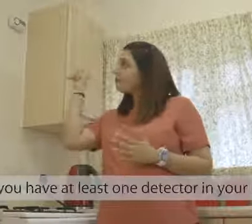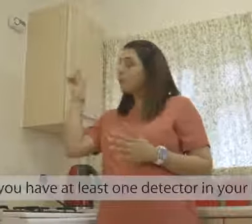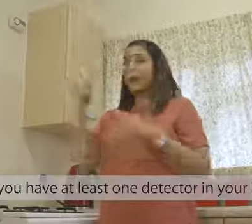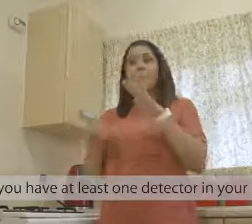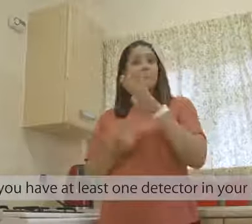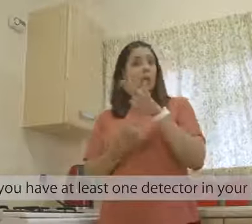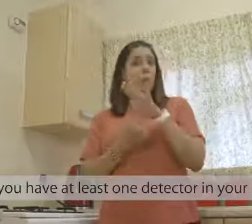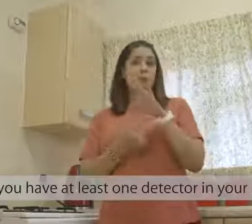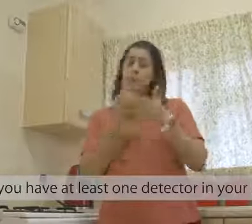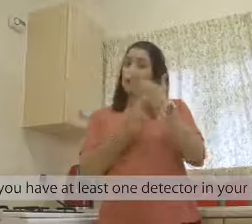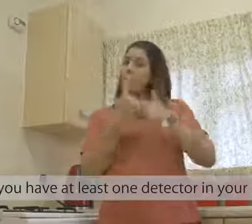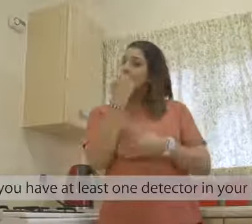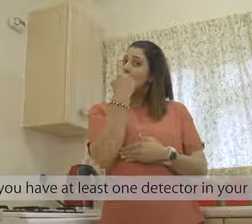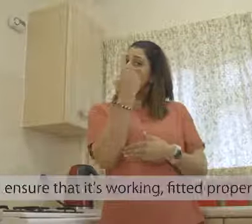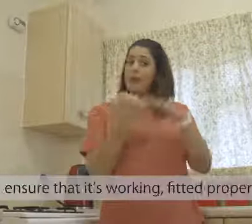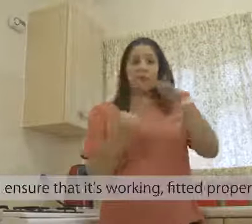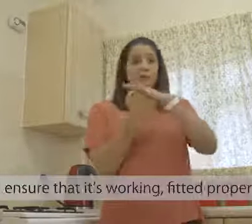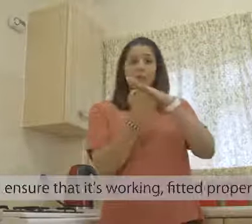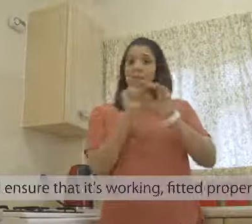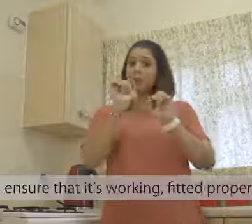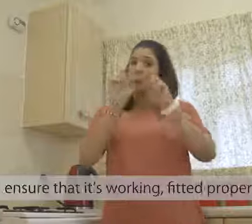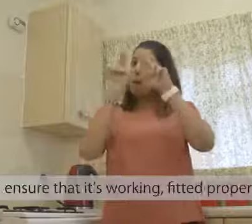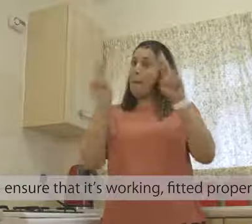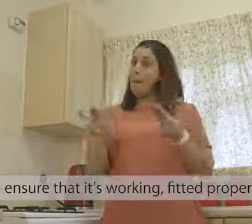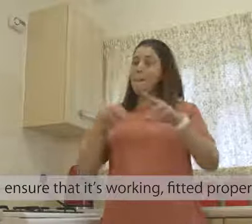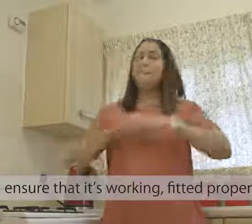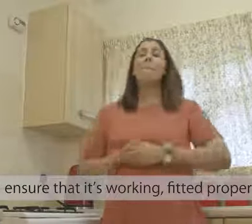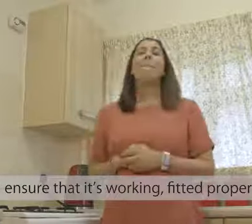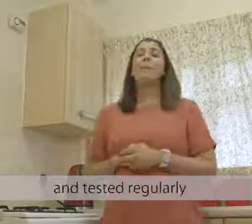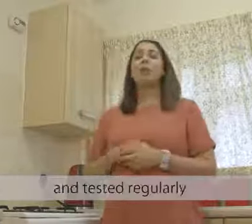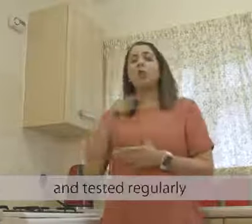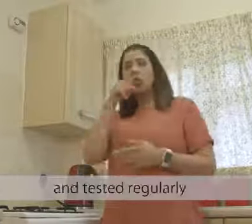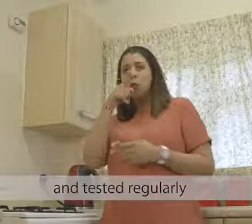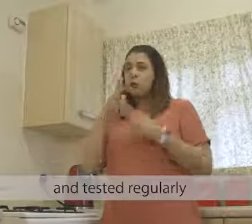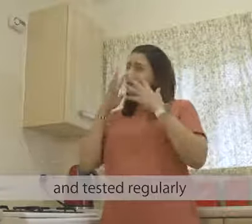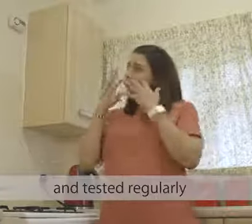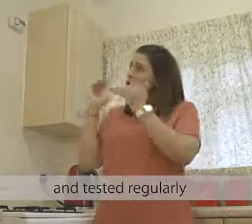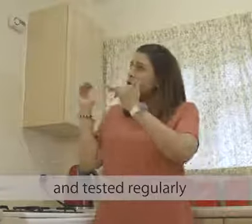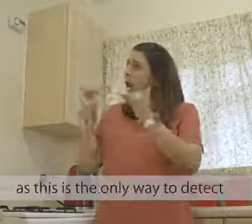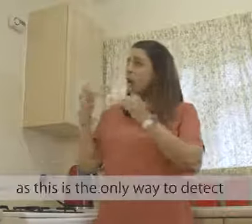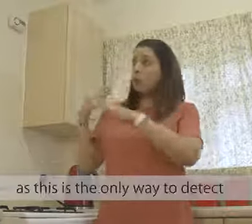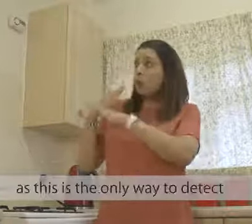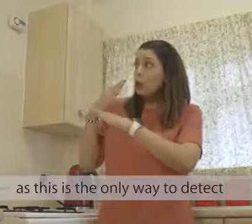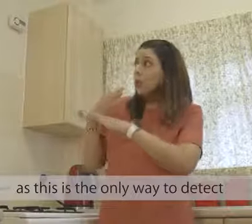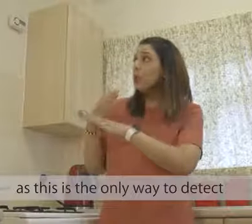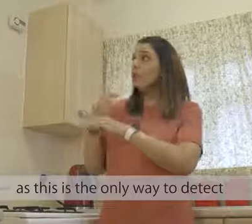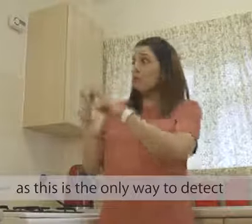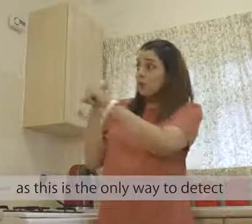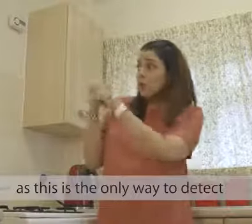least one detector in your home and ensure that it's working, fitted properly, and tested regularly, as this is the only way to